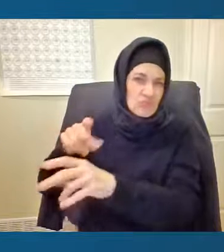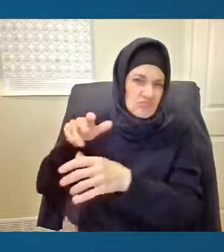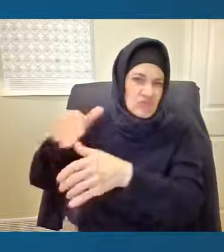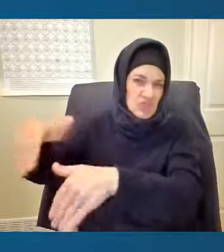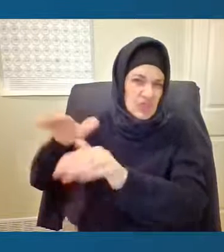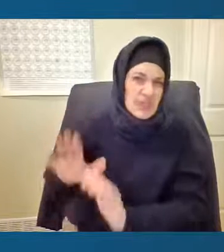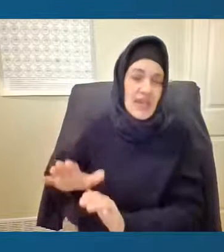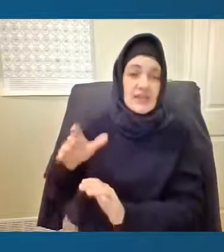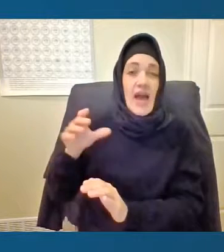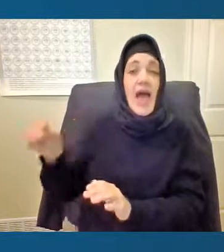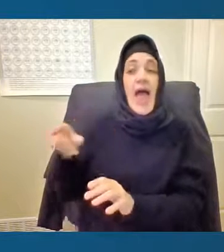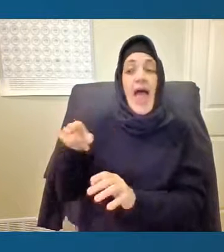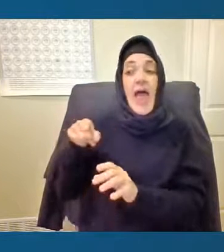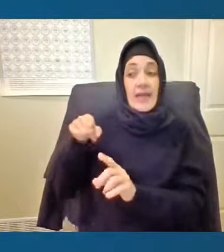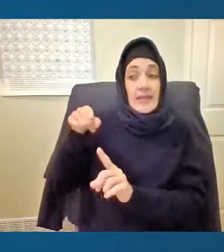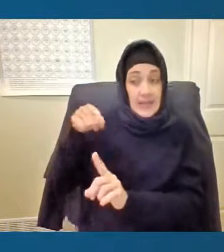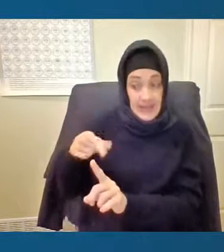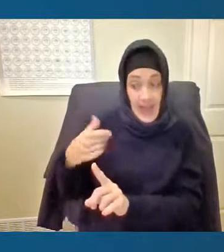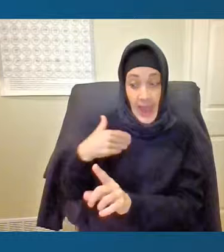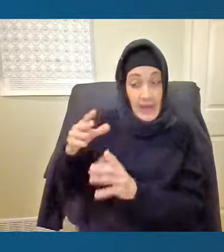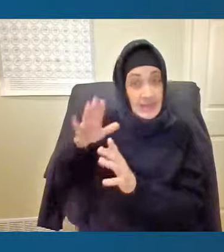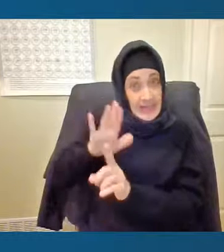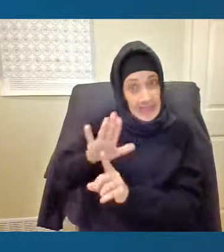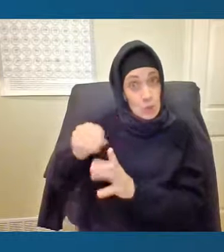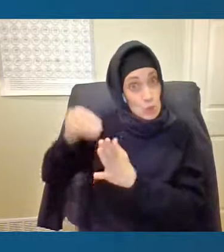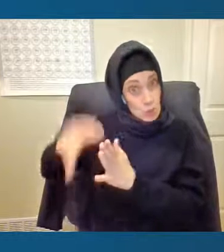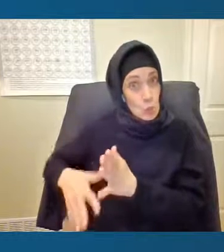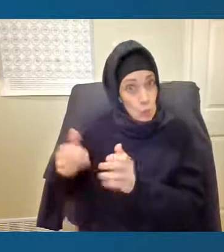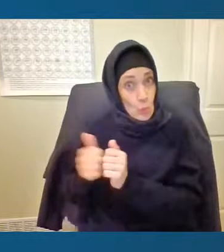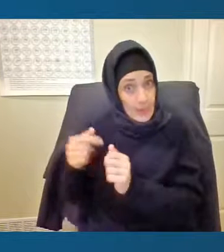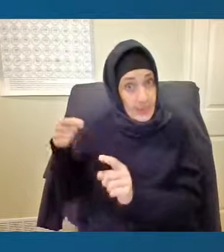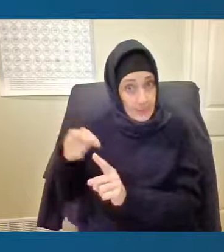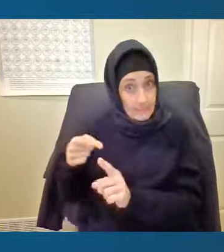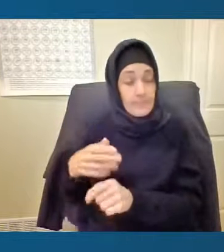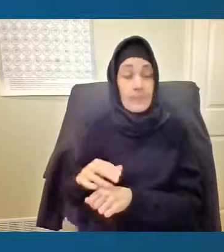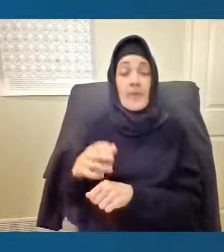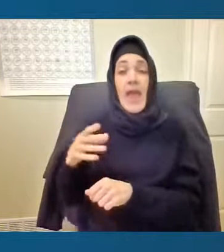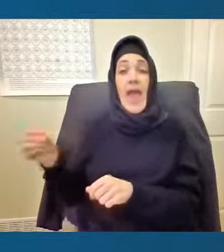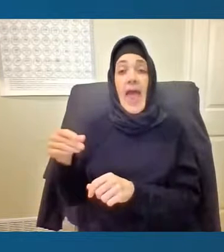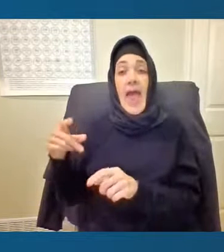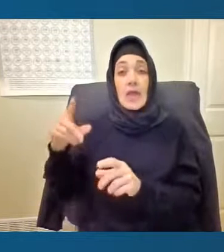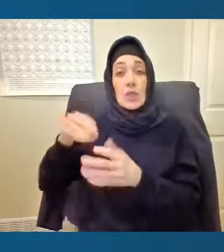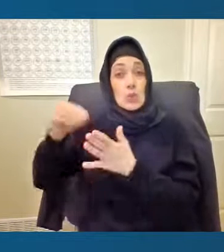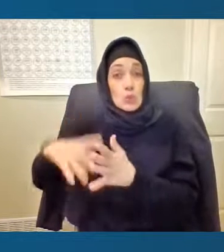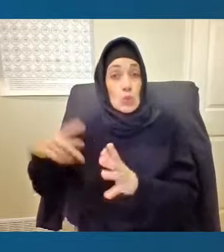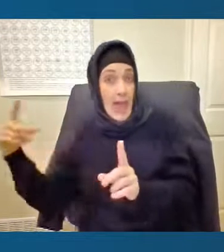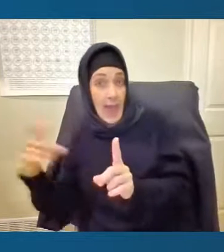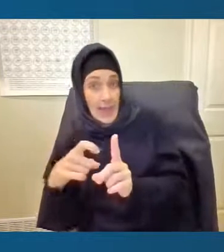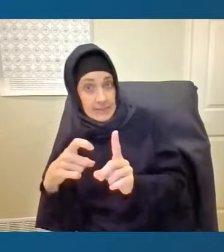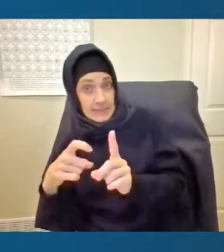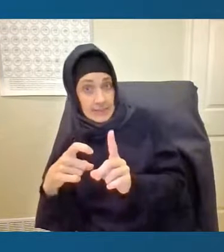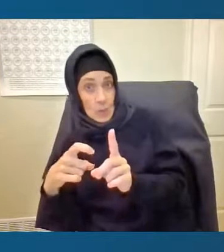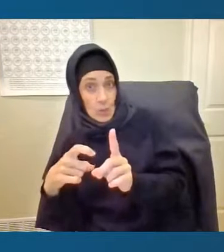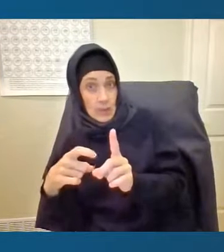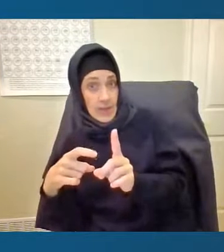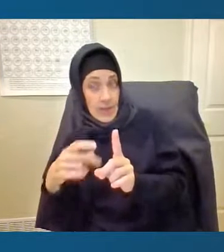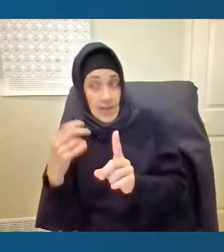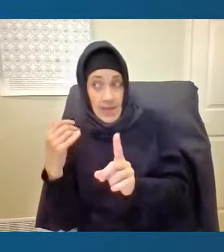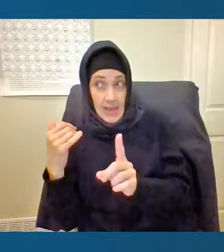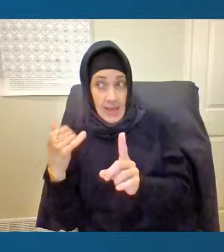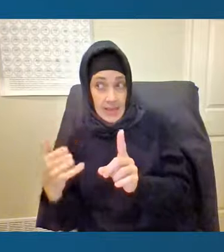His student asked him a question. And the qadi said the answer, and the student knew in his head, he's like, nah, he got that